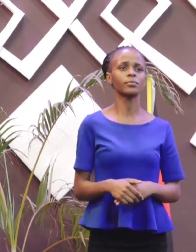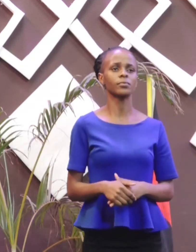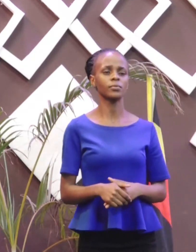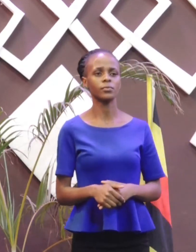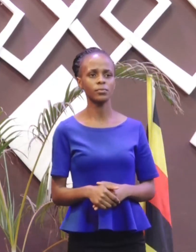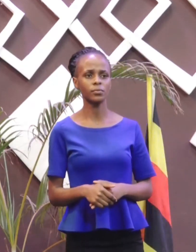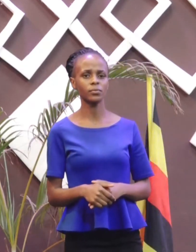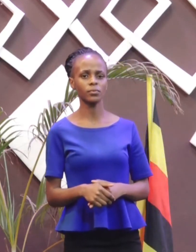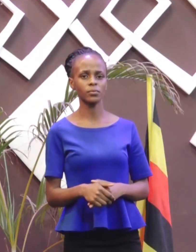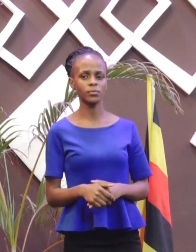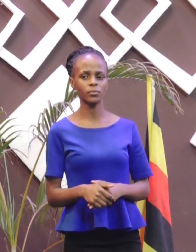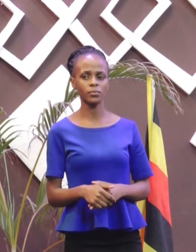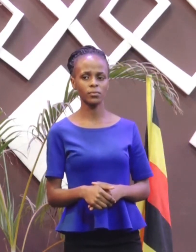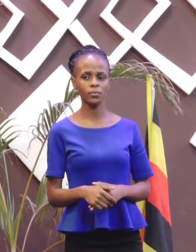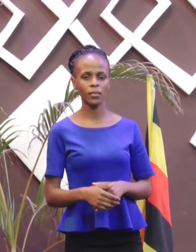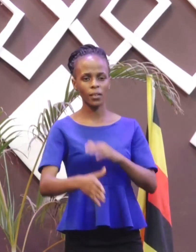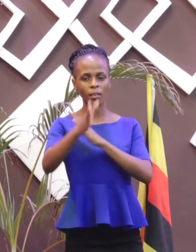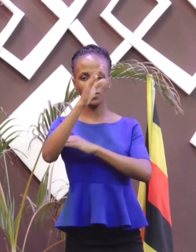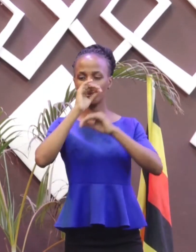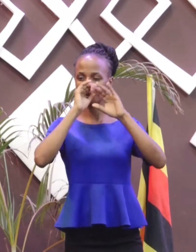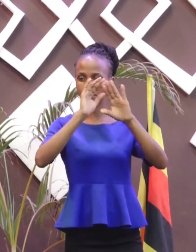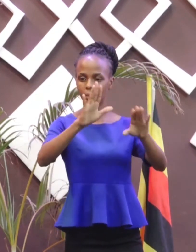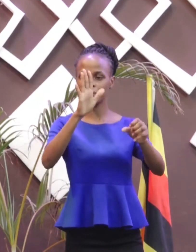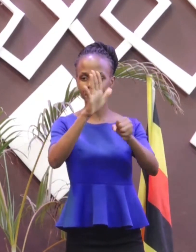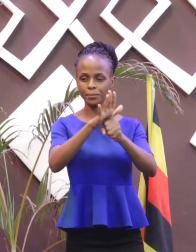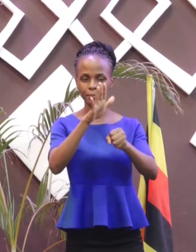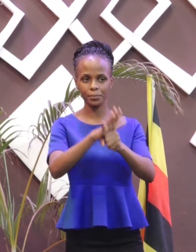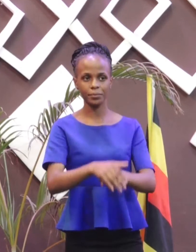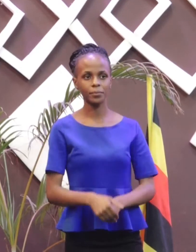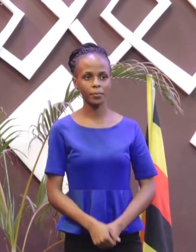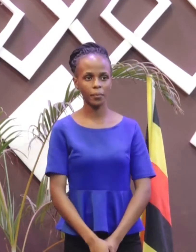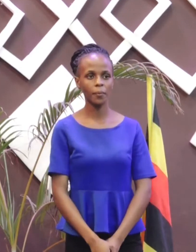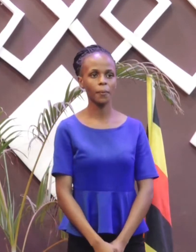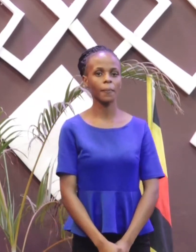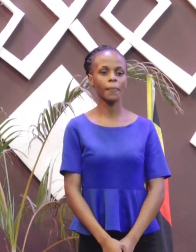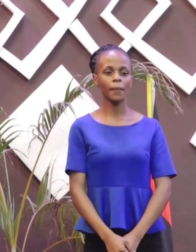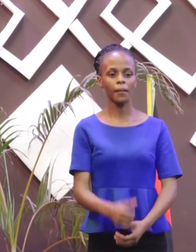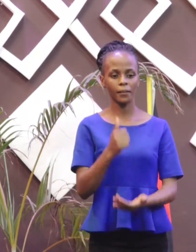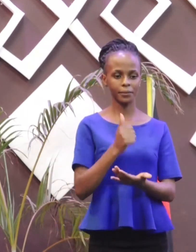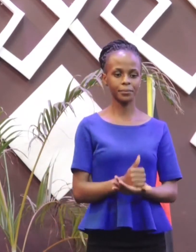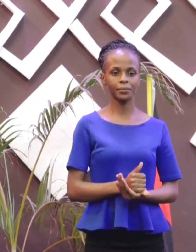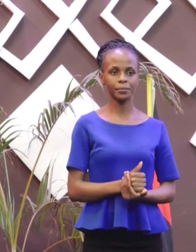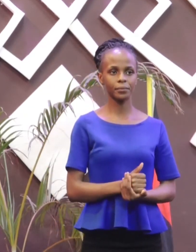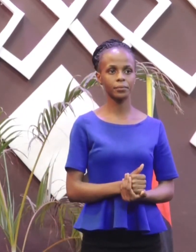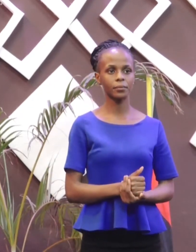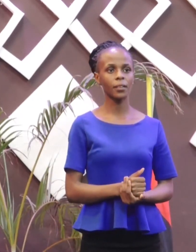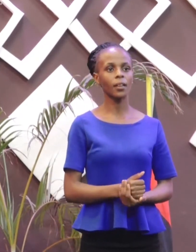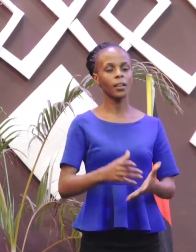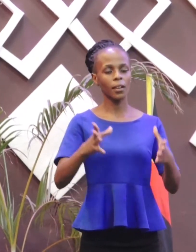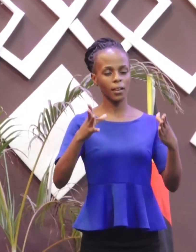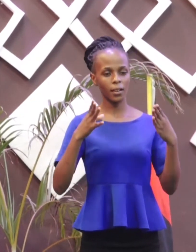chechisera obirengo ugolokoka. God bless you. Mukama bawenyo omukisa. Amen. Allow me